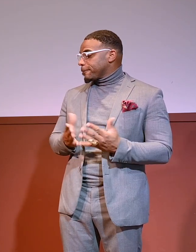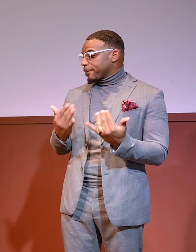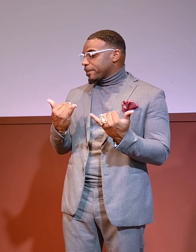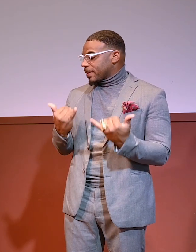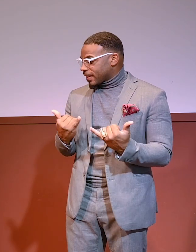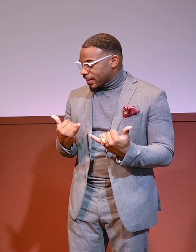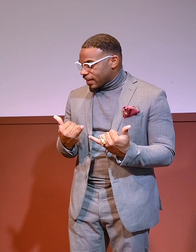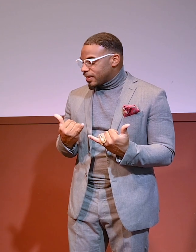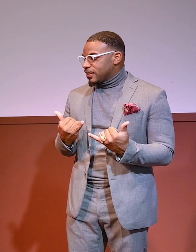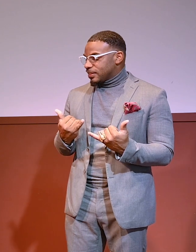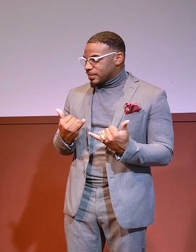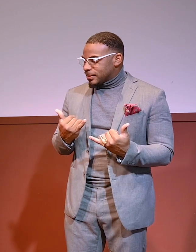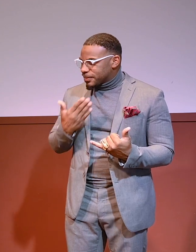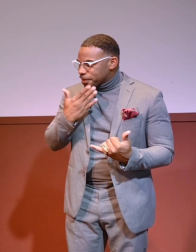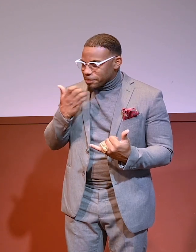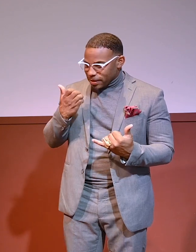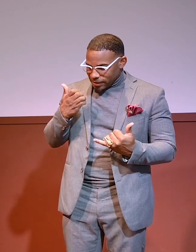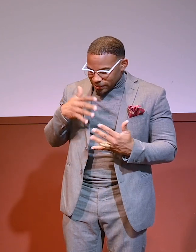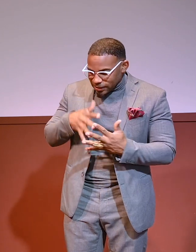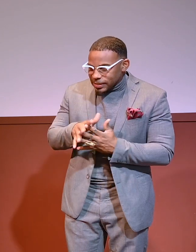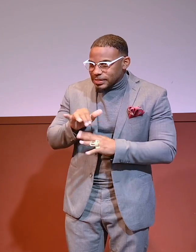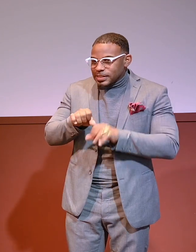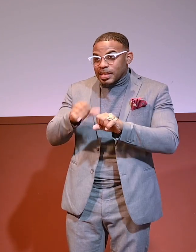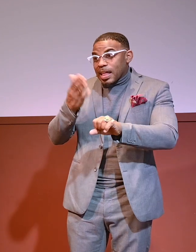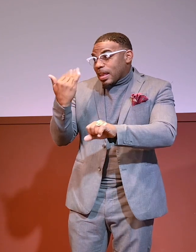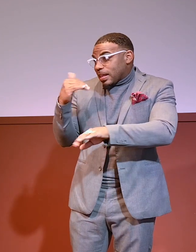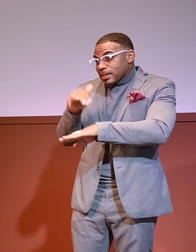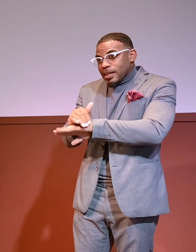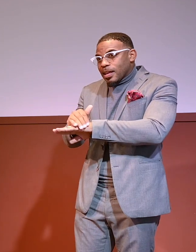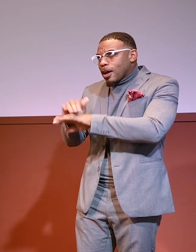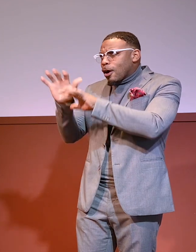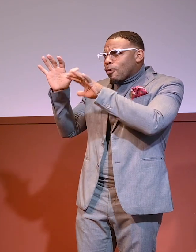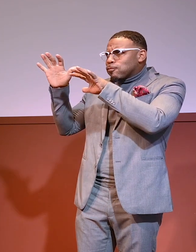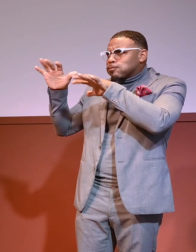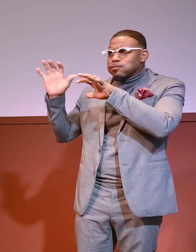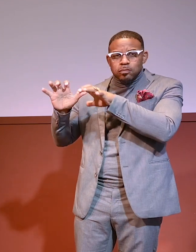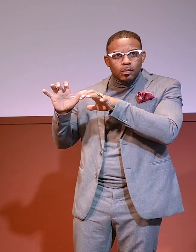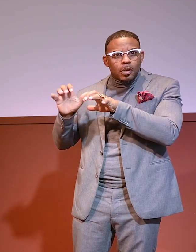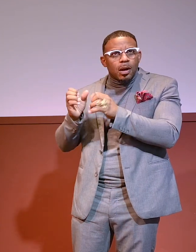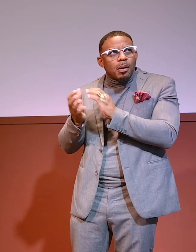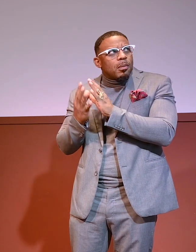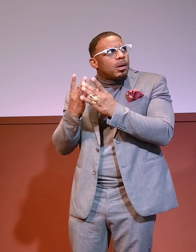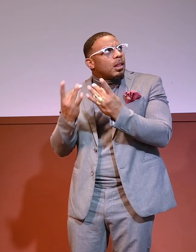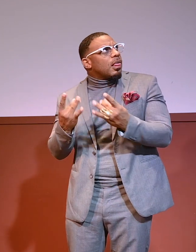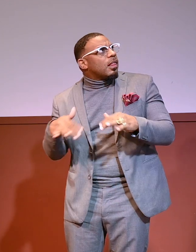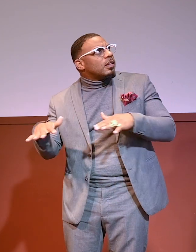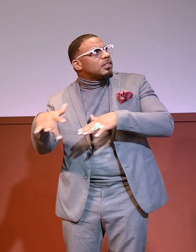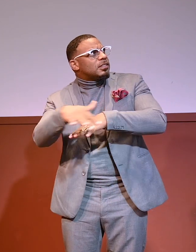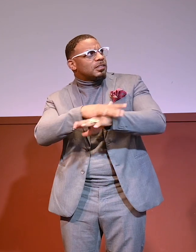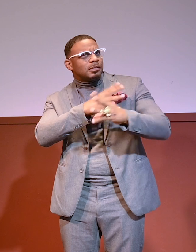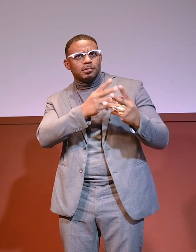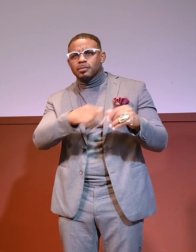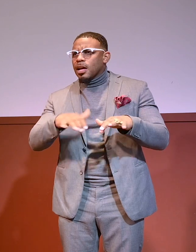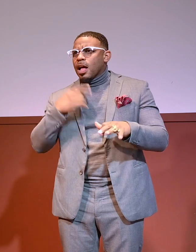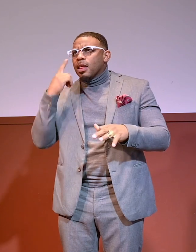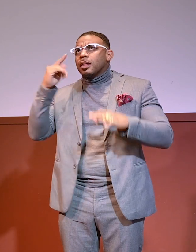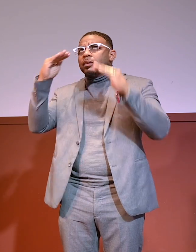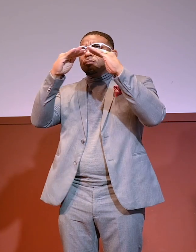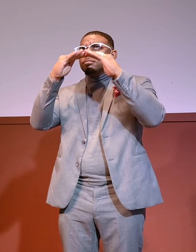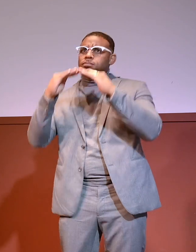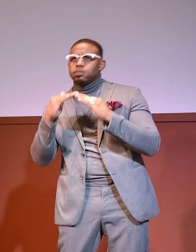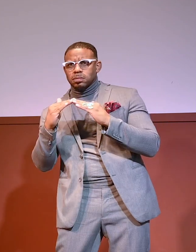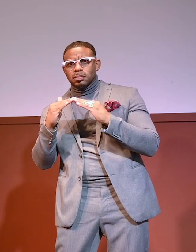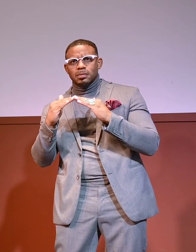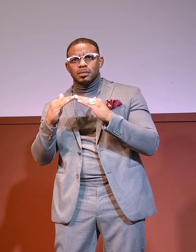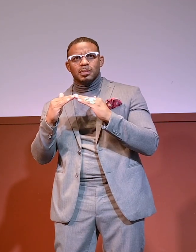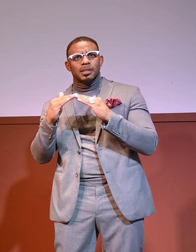Today is slicked with vestiges of the sea, because last night it rained so hard the mulch outside was pounded into surrender, and I thought the roof might cave in